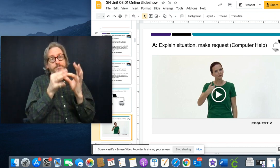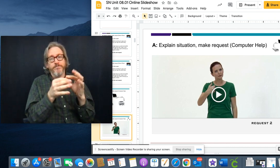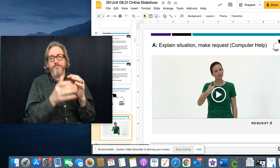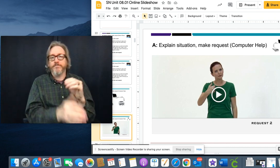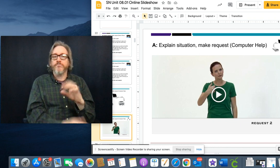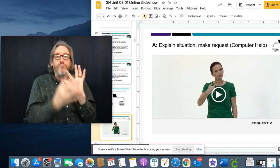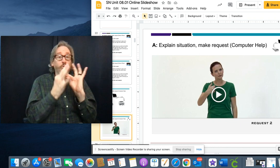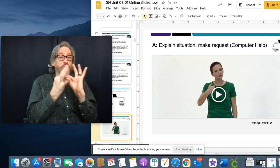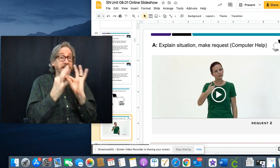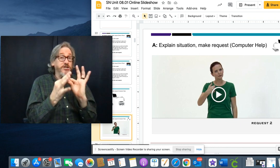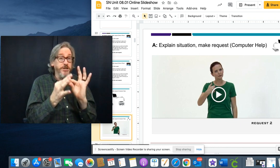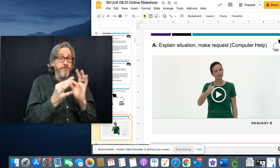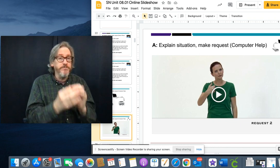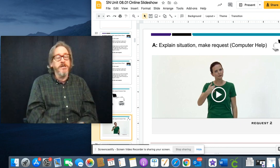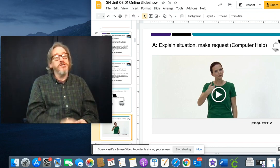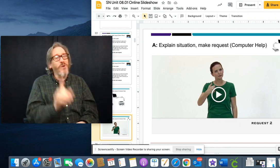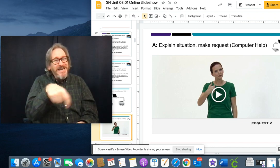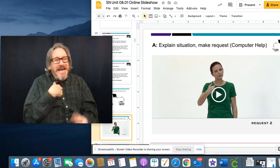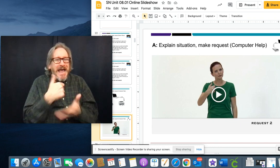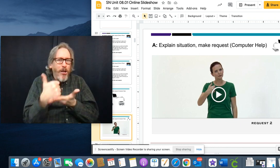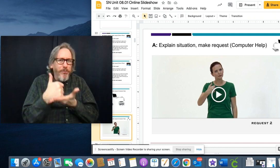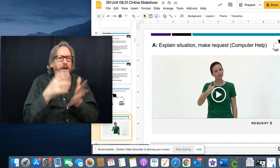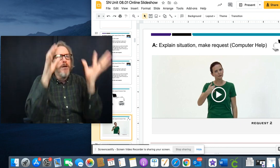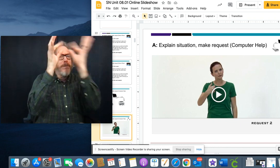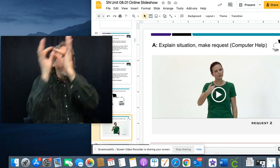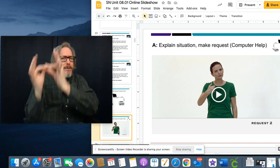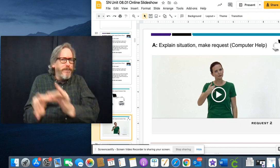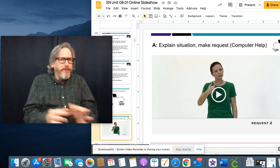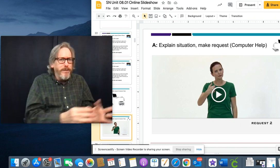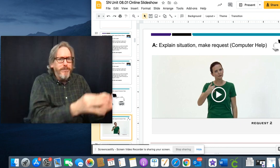Whoop. Relationship. So I need help.